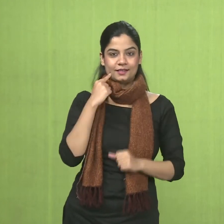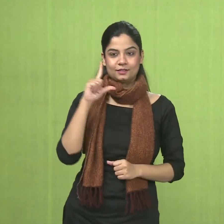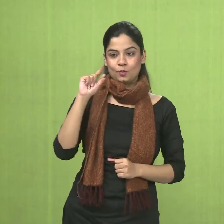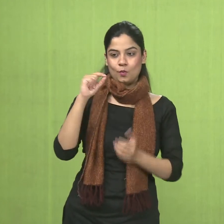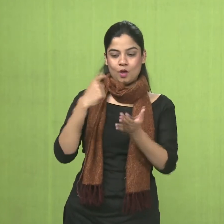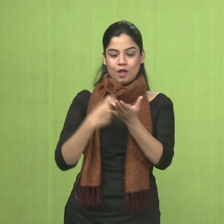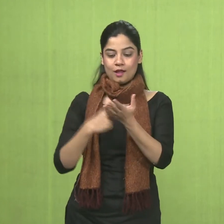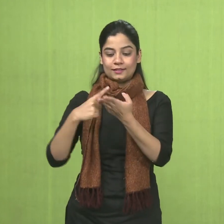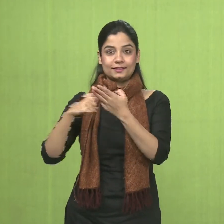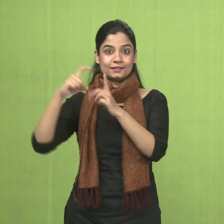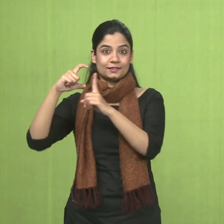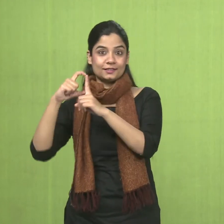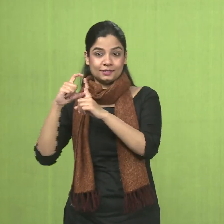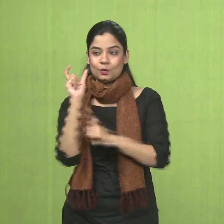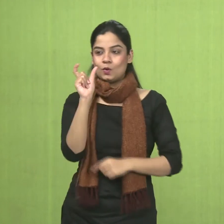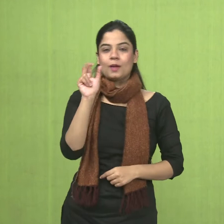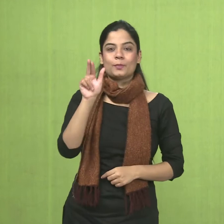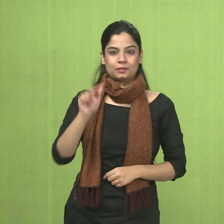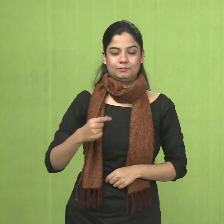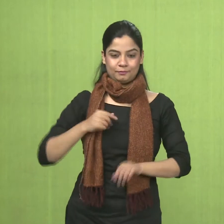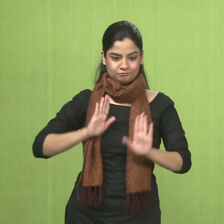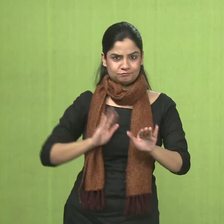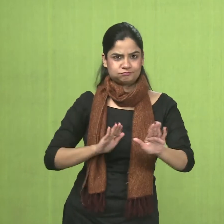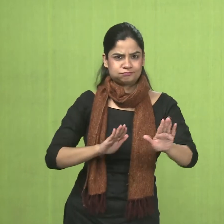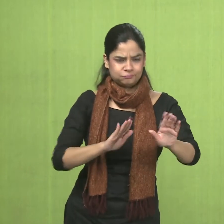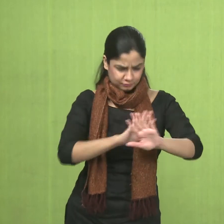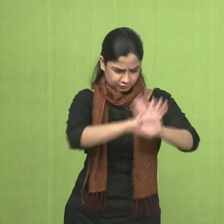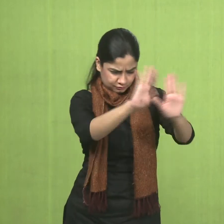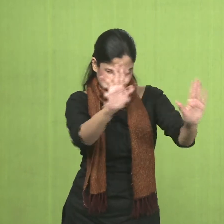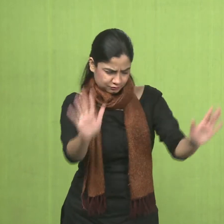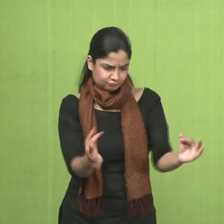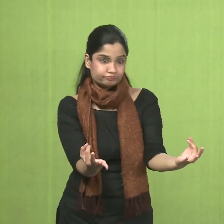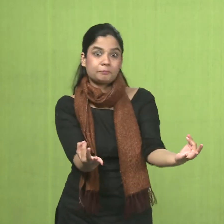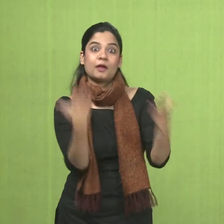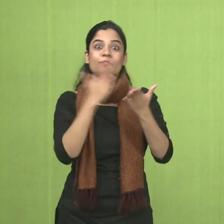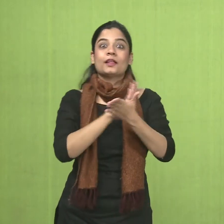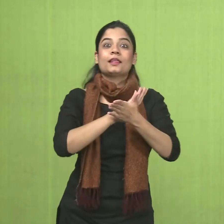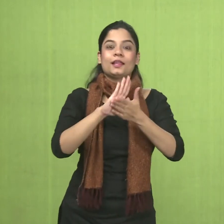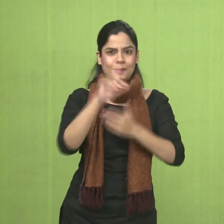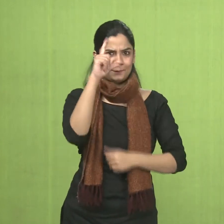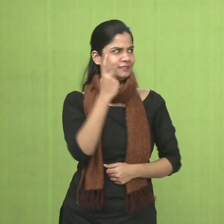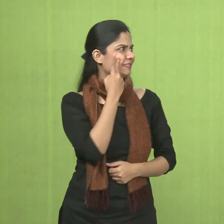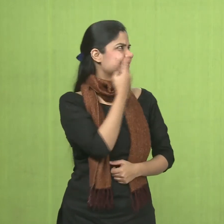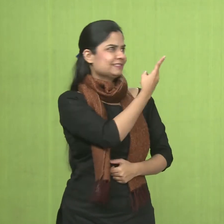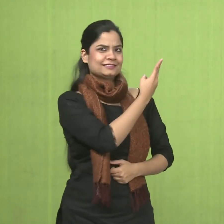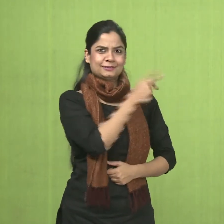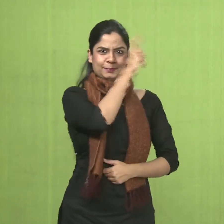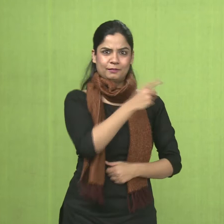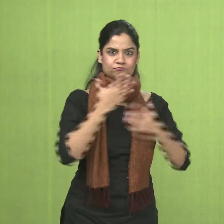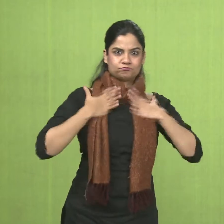It means a garment which has been stitched very perfectly. As you can see in the picture, 3 people have worn very well tailored